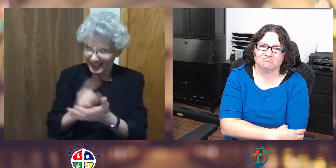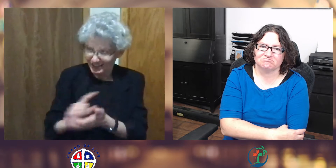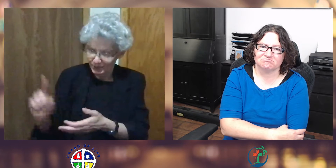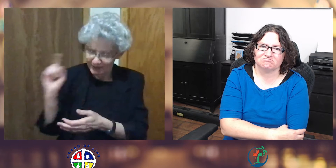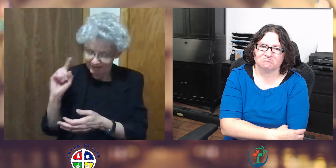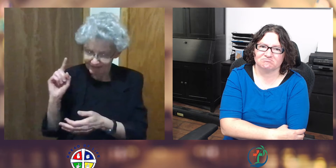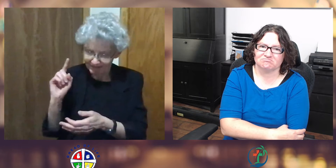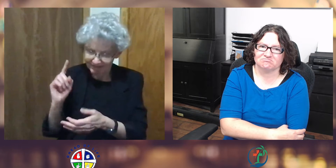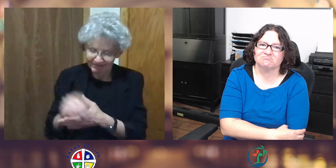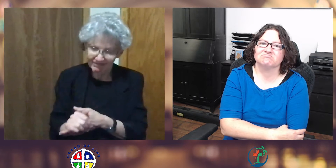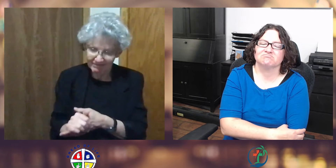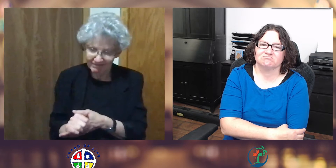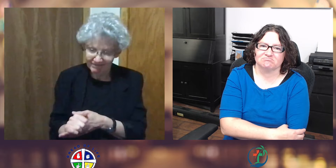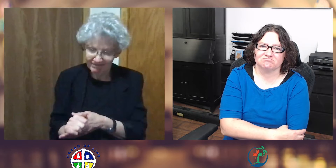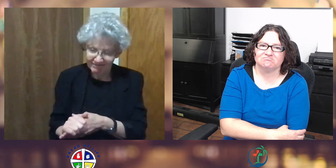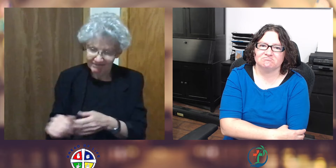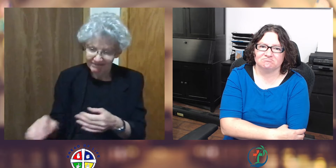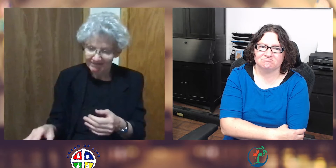And you?